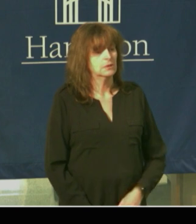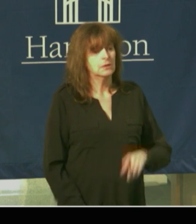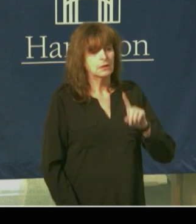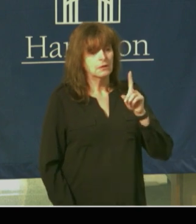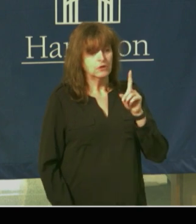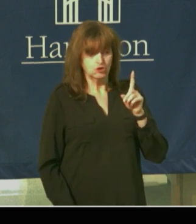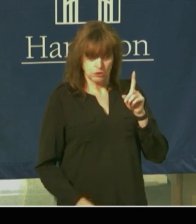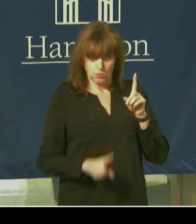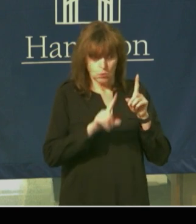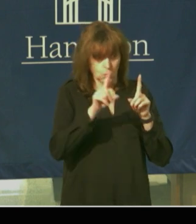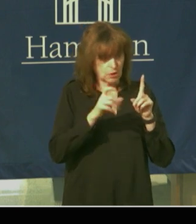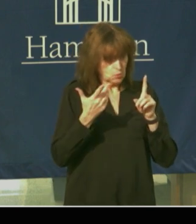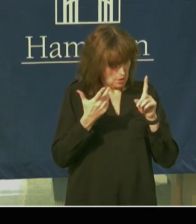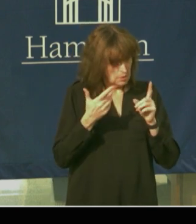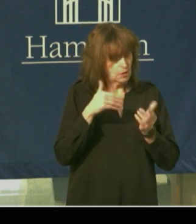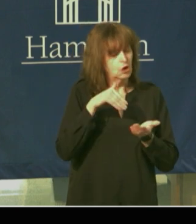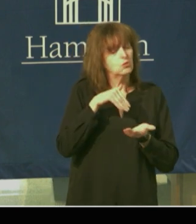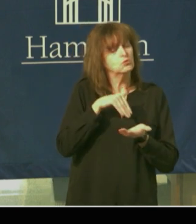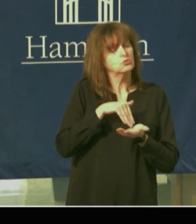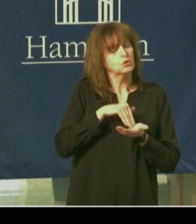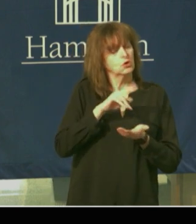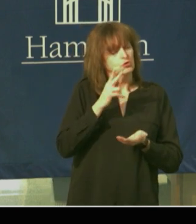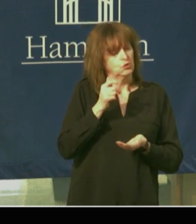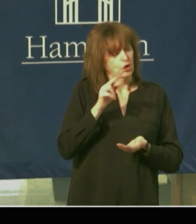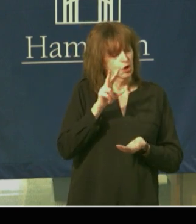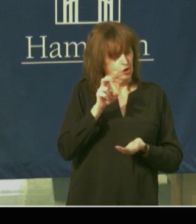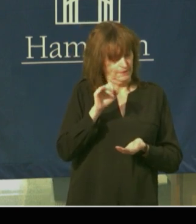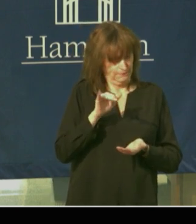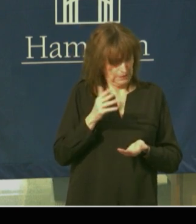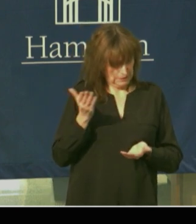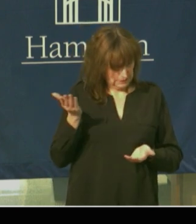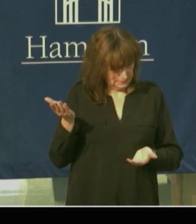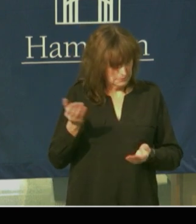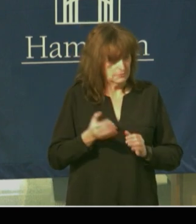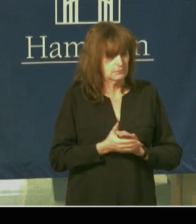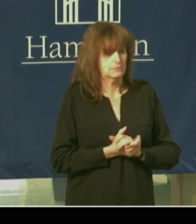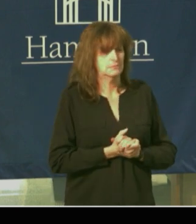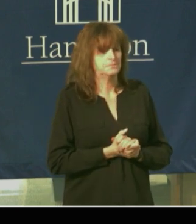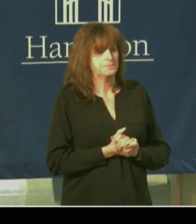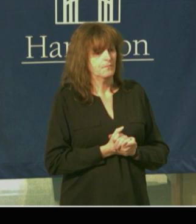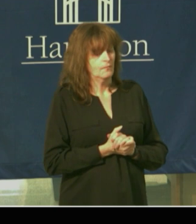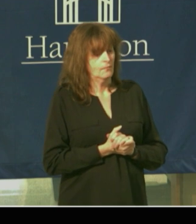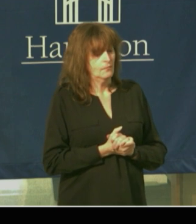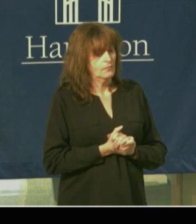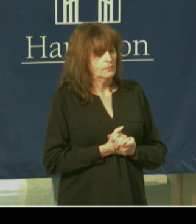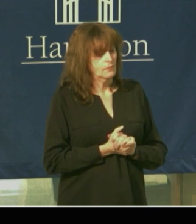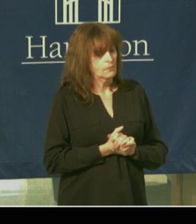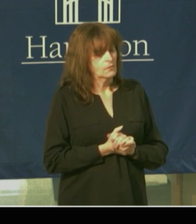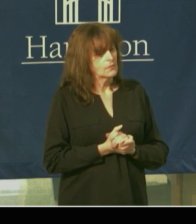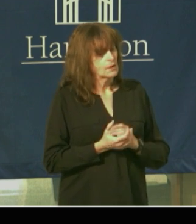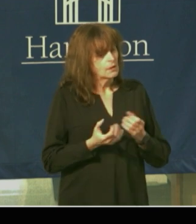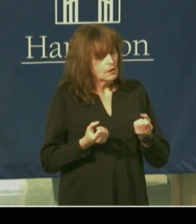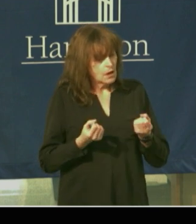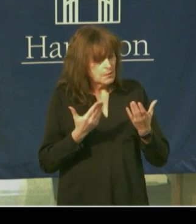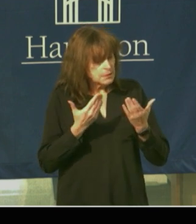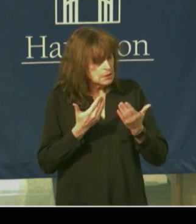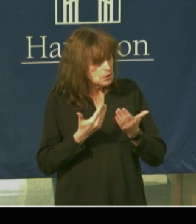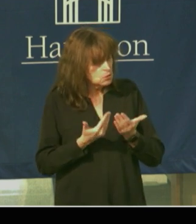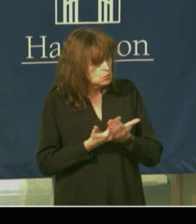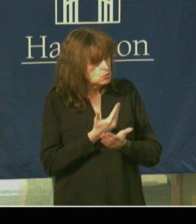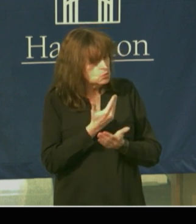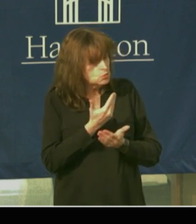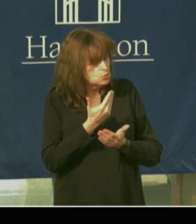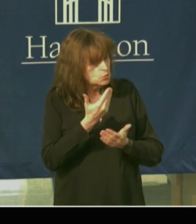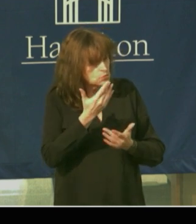can you share an update about the current number of COVID-19 cases in Hamilton and the current situation as of